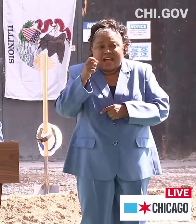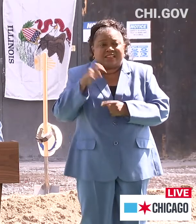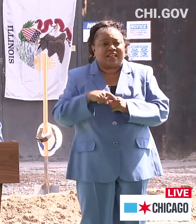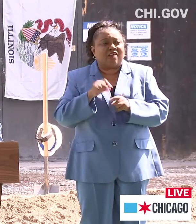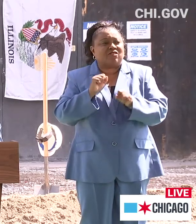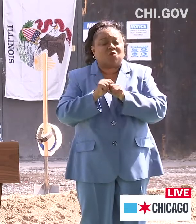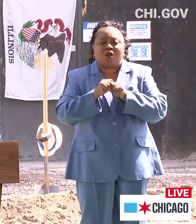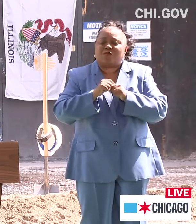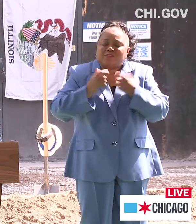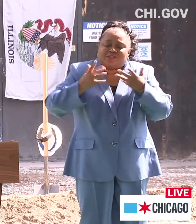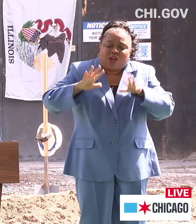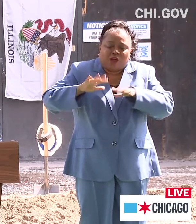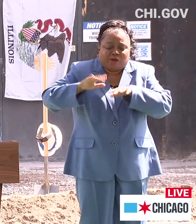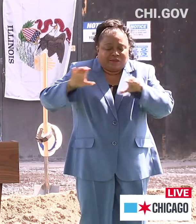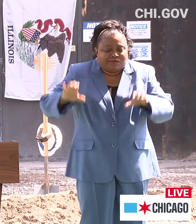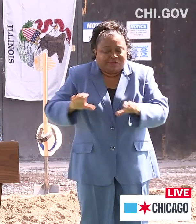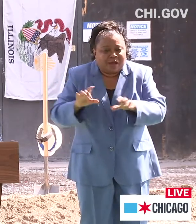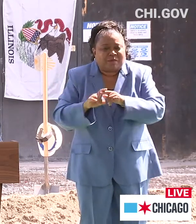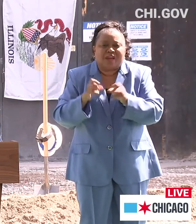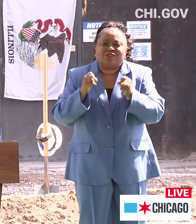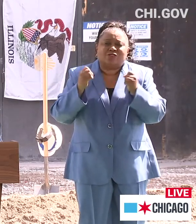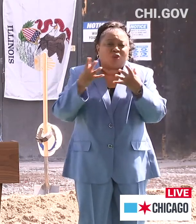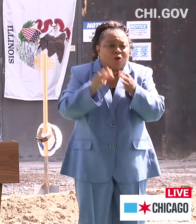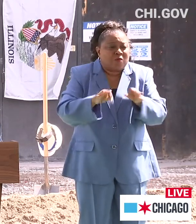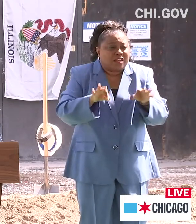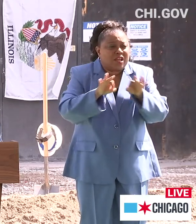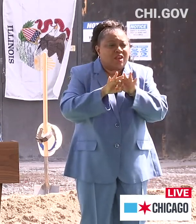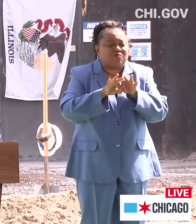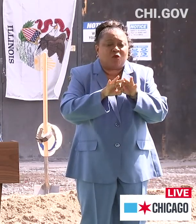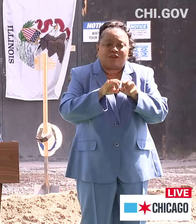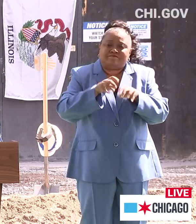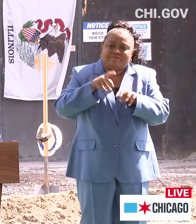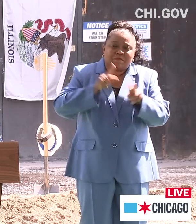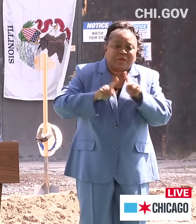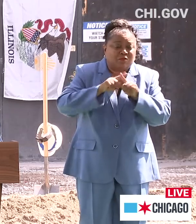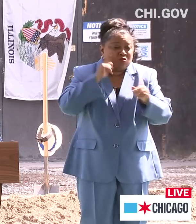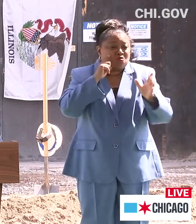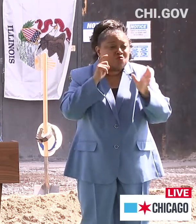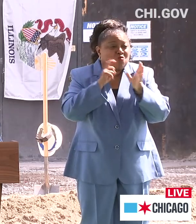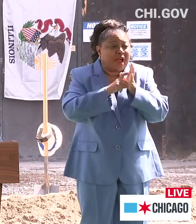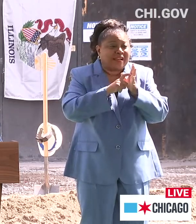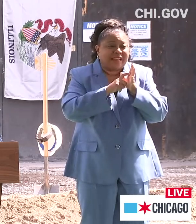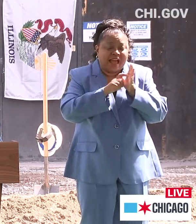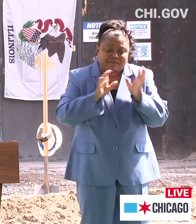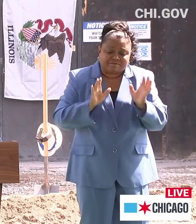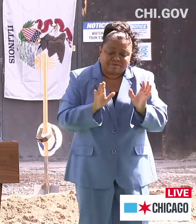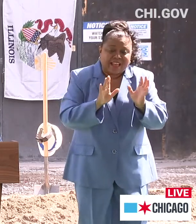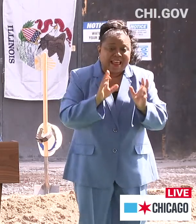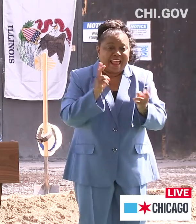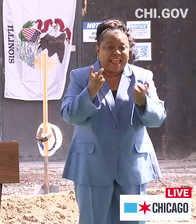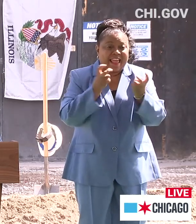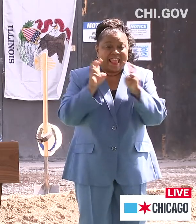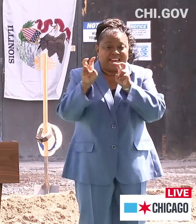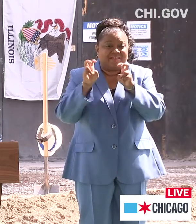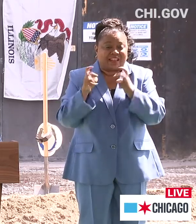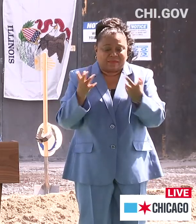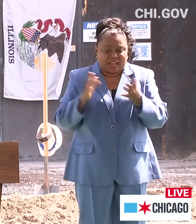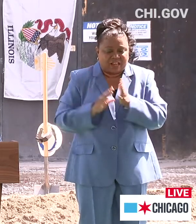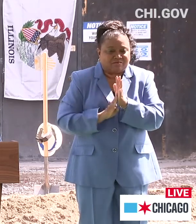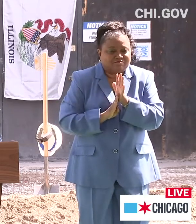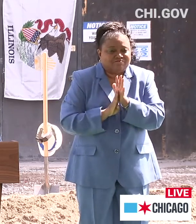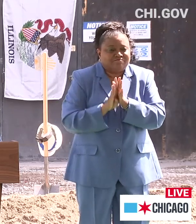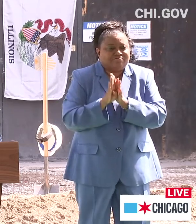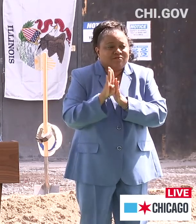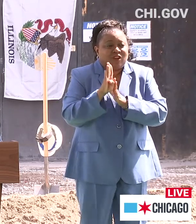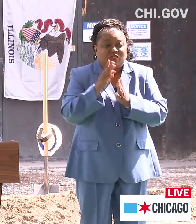the work that was already being done by so many important stakeholders to recognize and drive investment here and rejuvenate